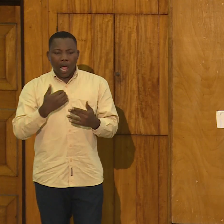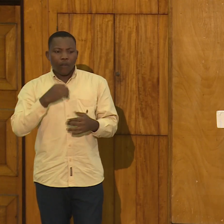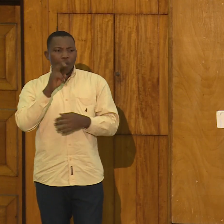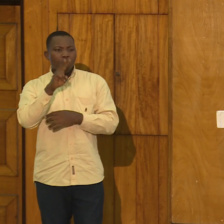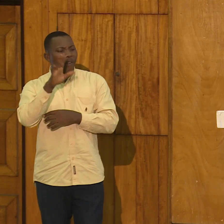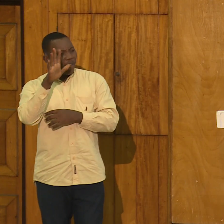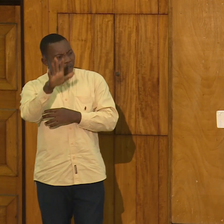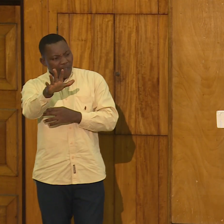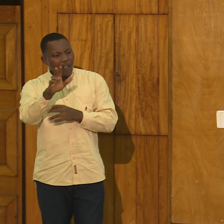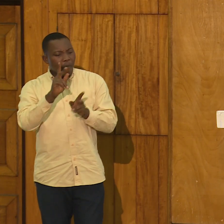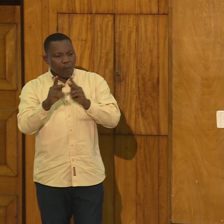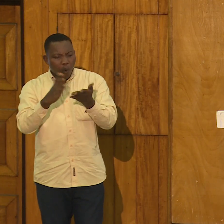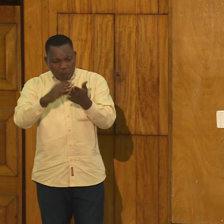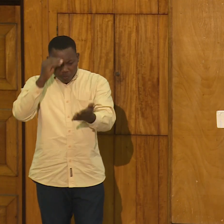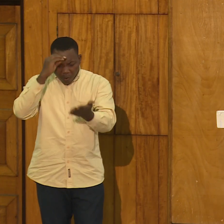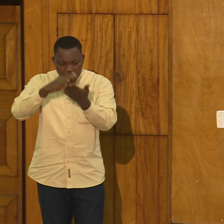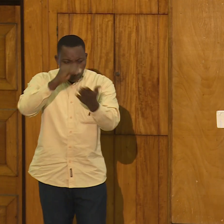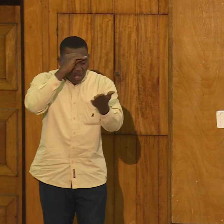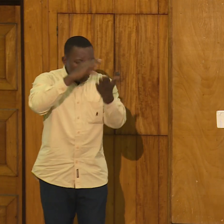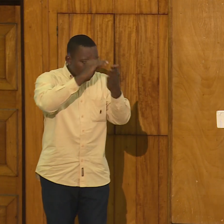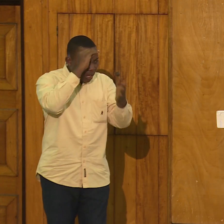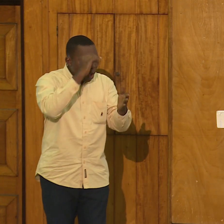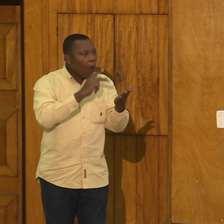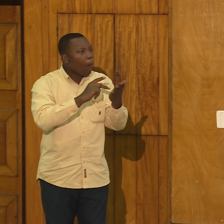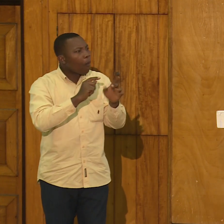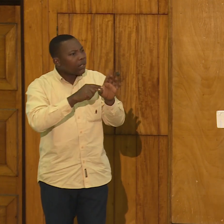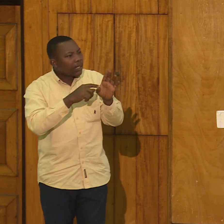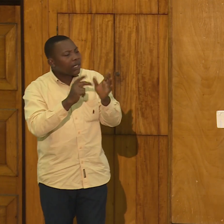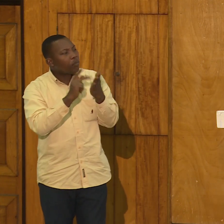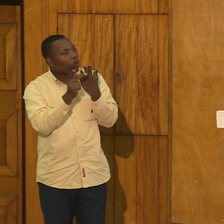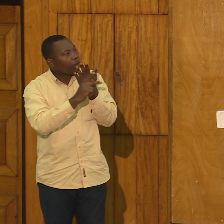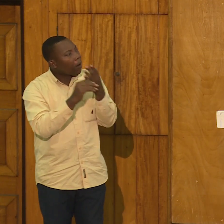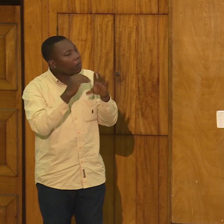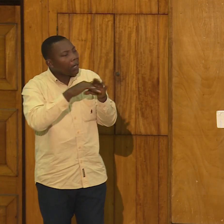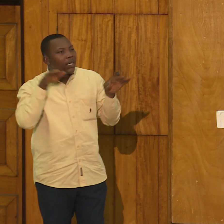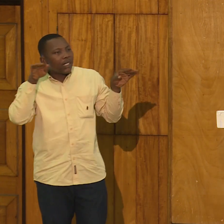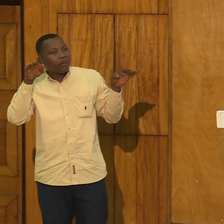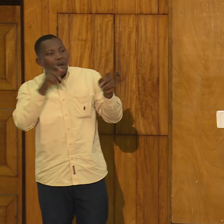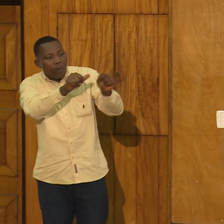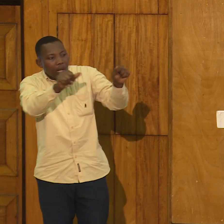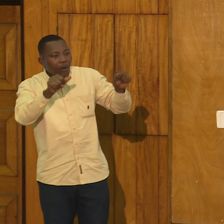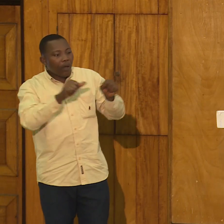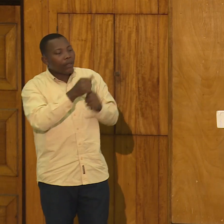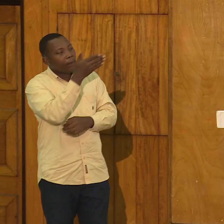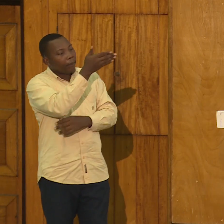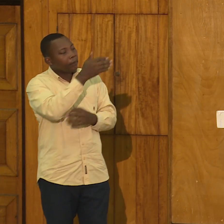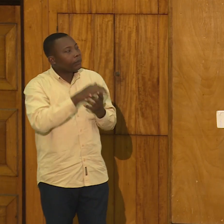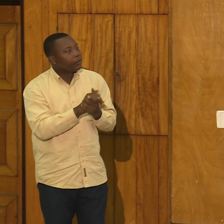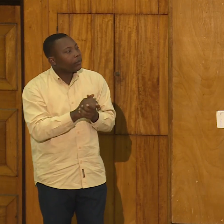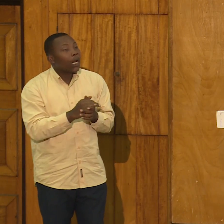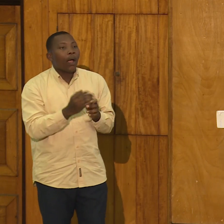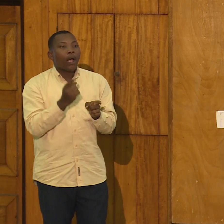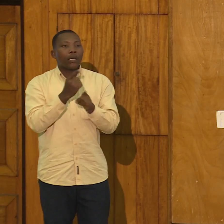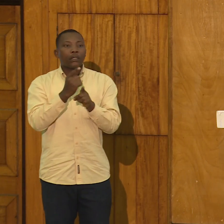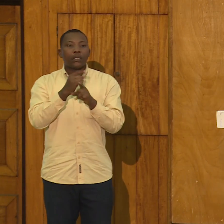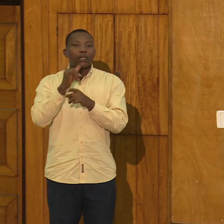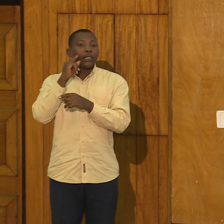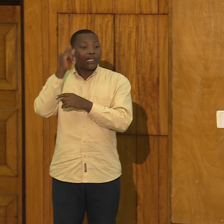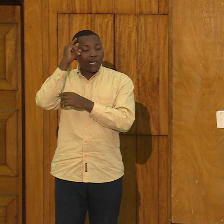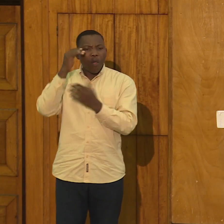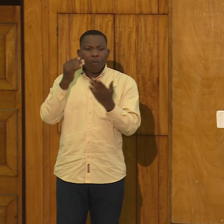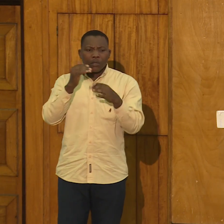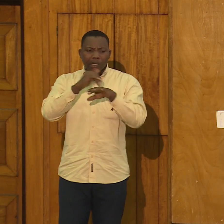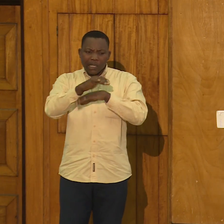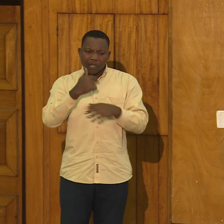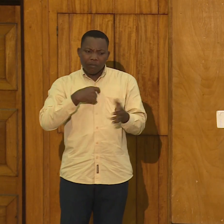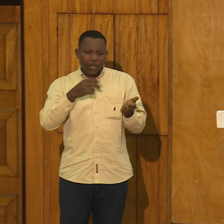mentees who started programs in an area called Epworth in Harare. Now, just yesterday, they were sending me